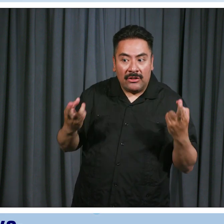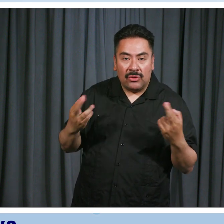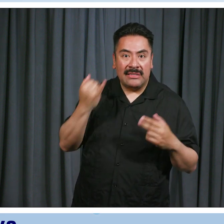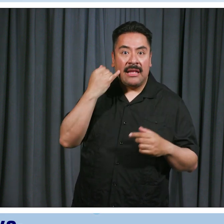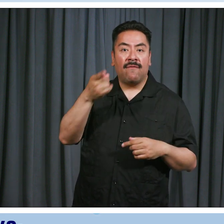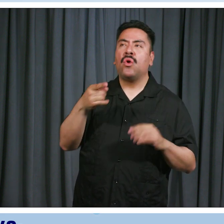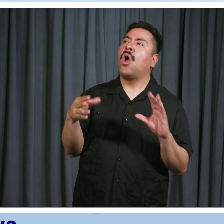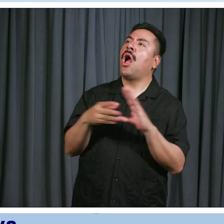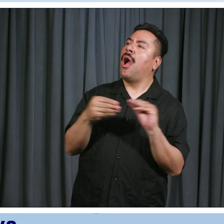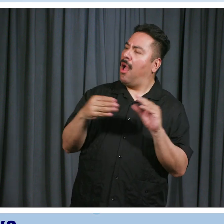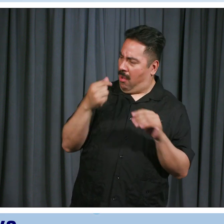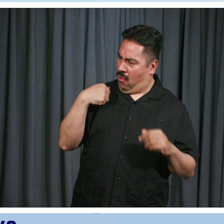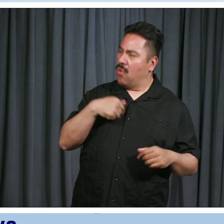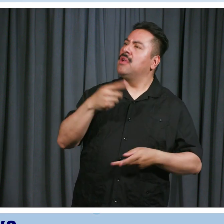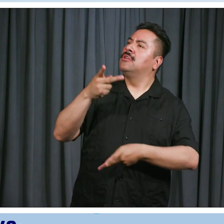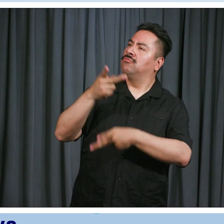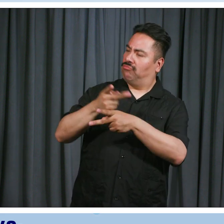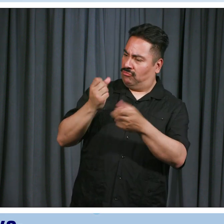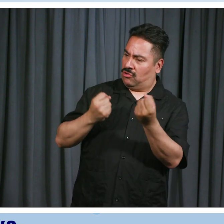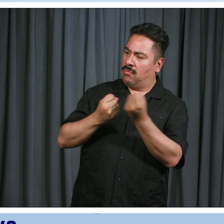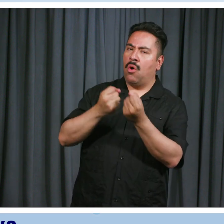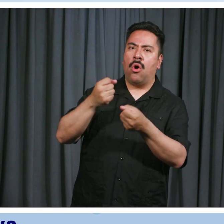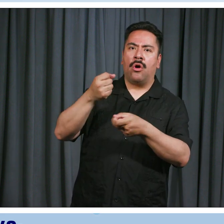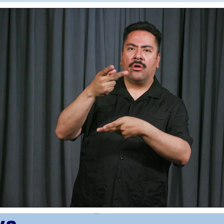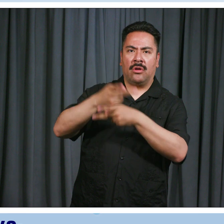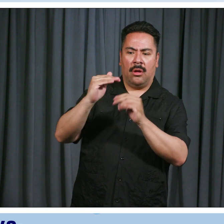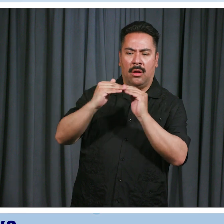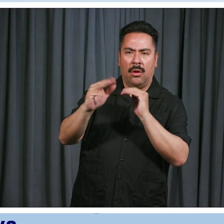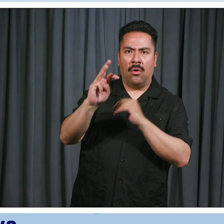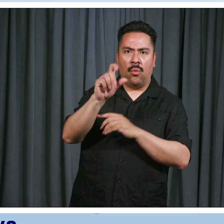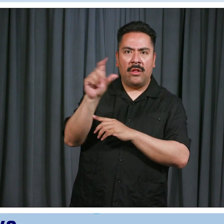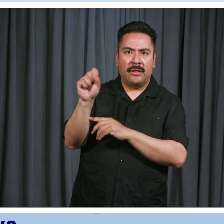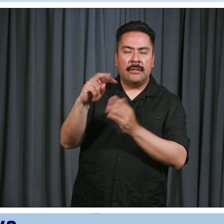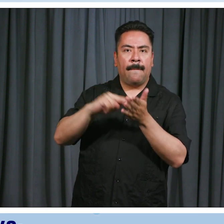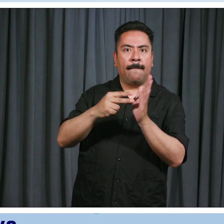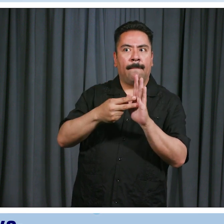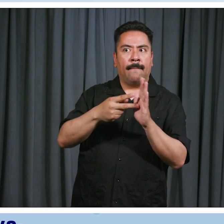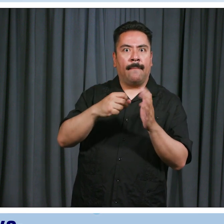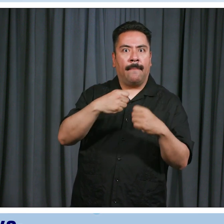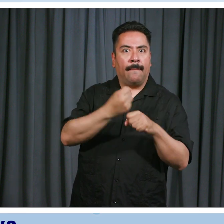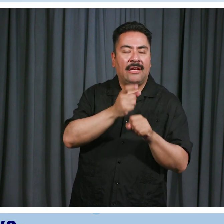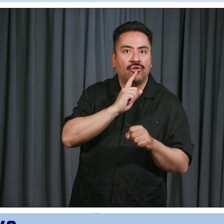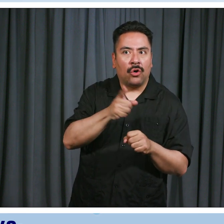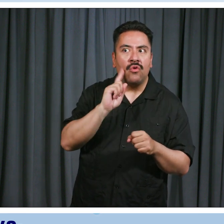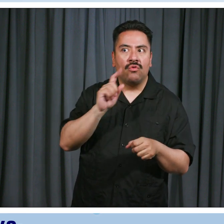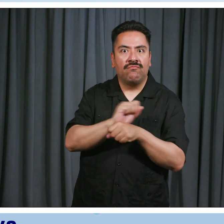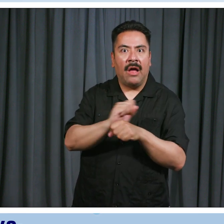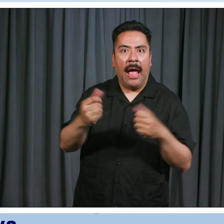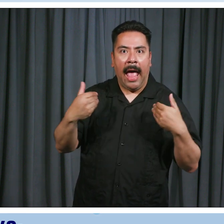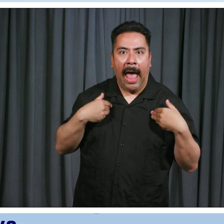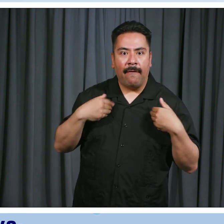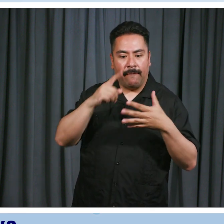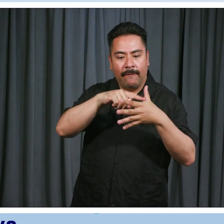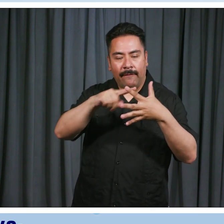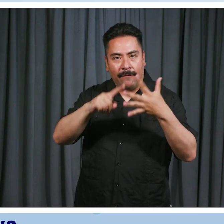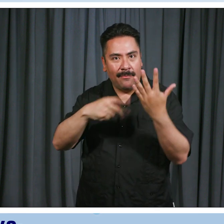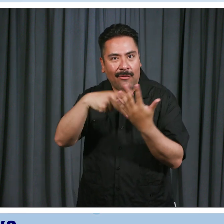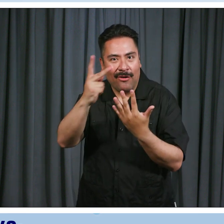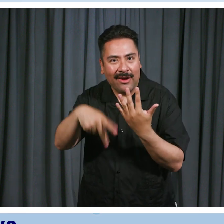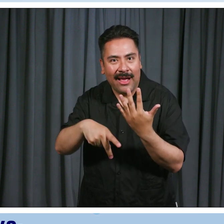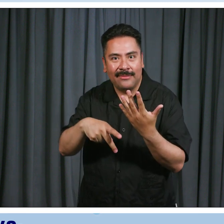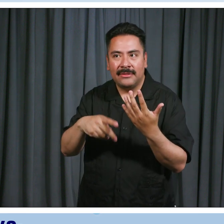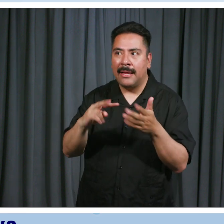are an organization that supports wellness, make sure that you stand by that. And what that means is there's going to be more work for you as